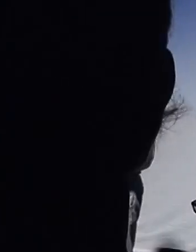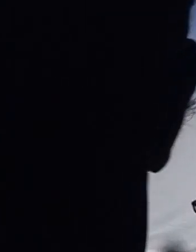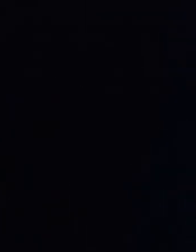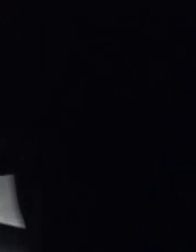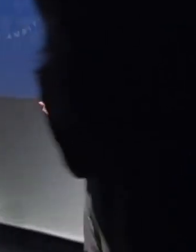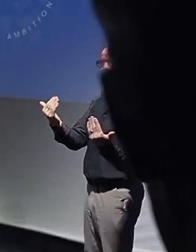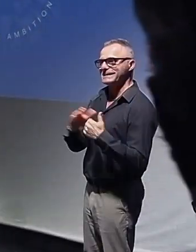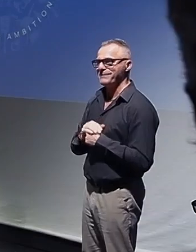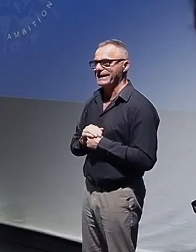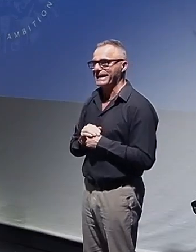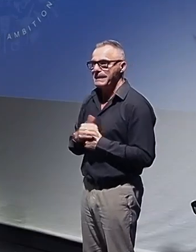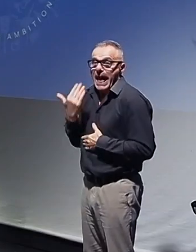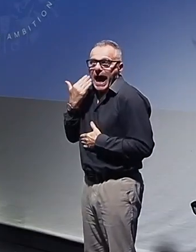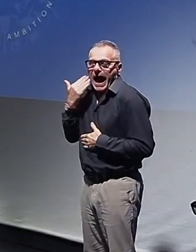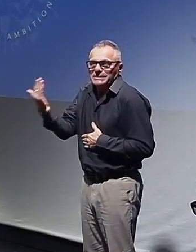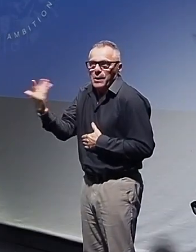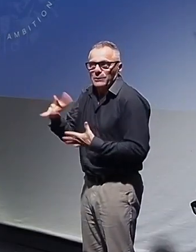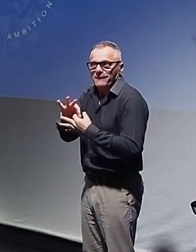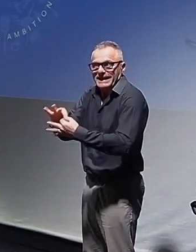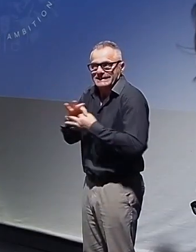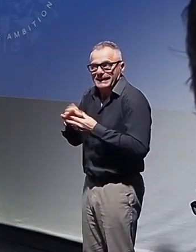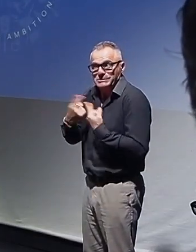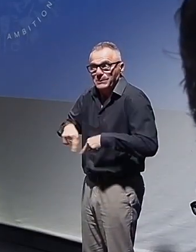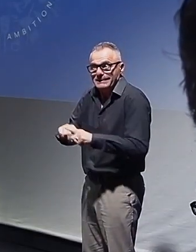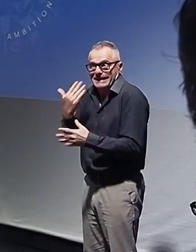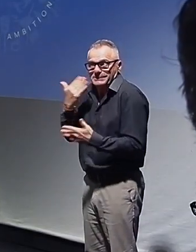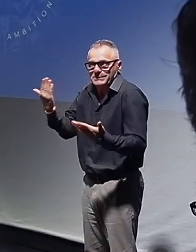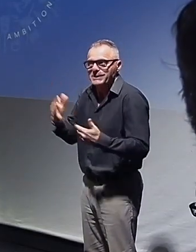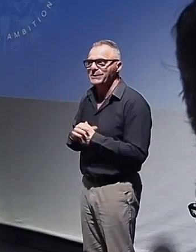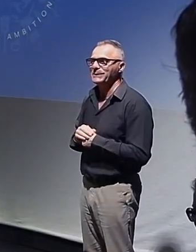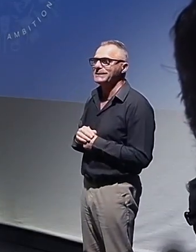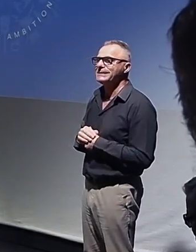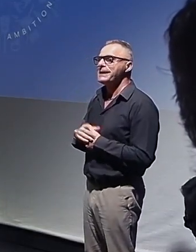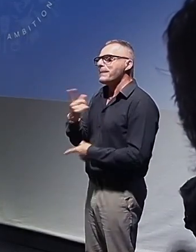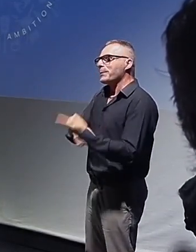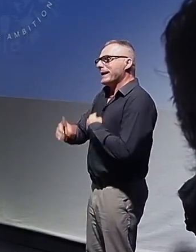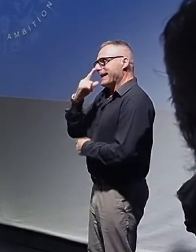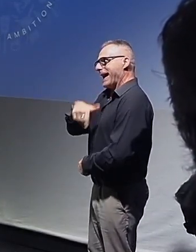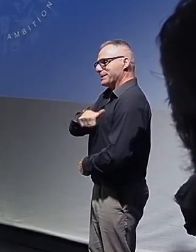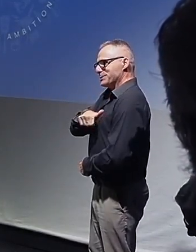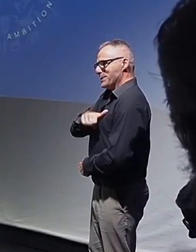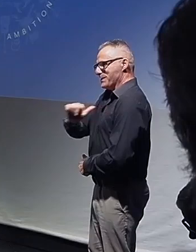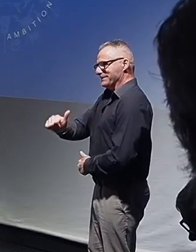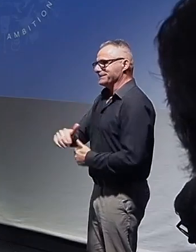not saying there's a causal link, right? But, you know, okay. we can assume.